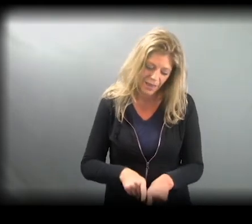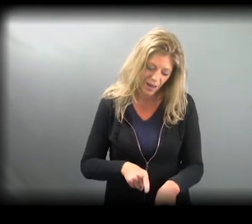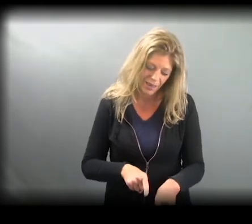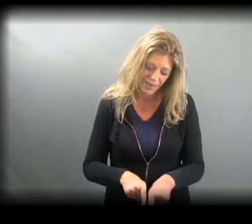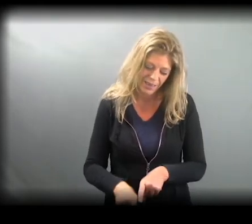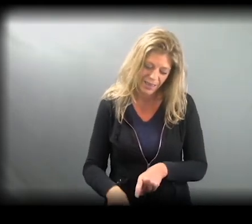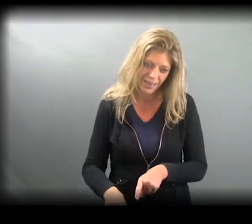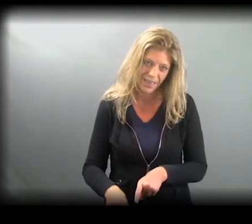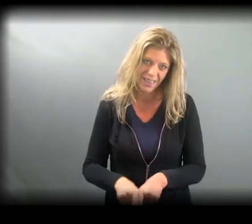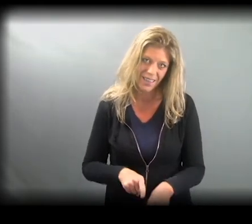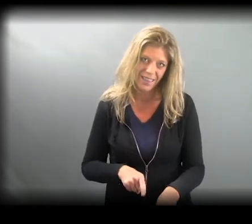socks.